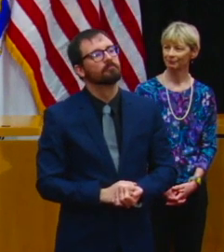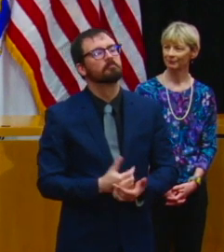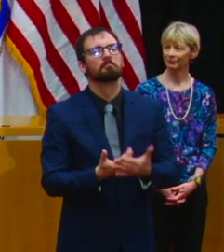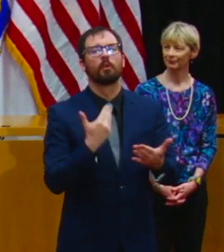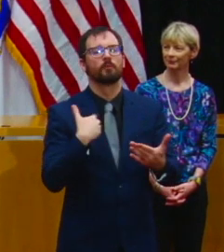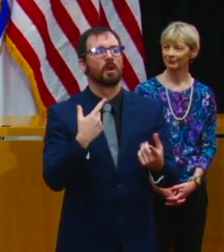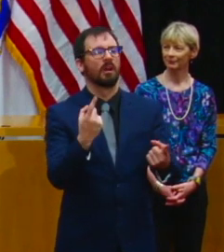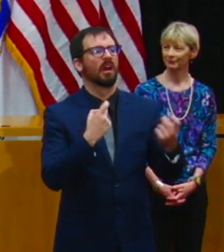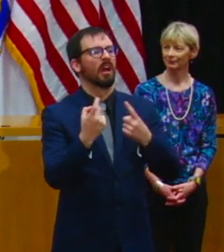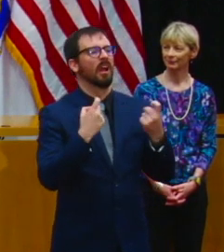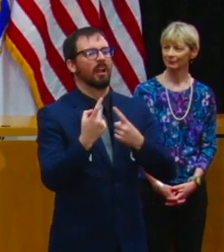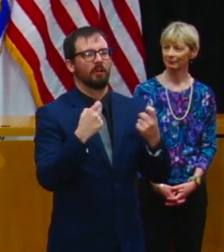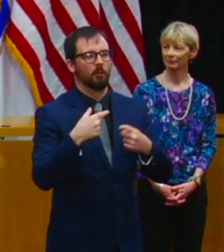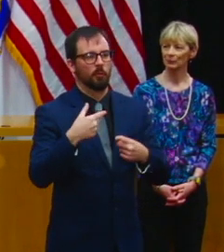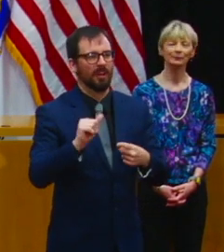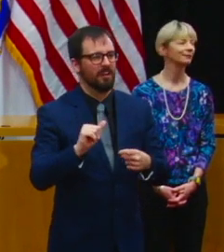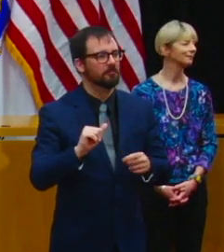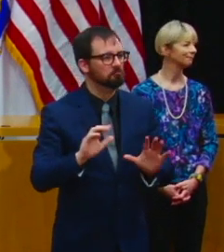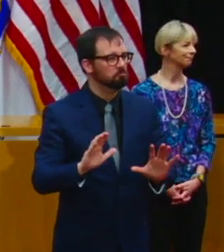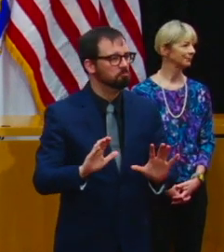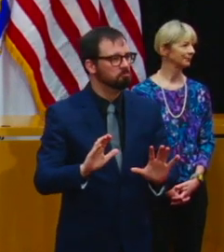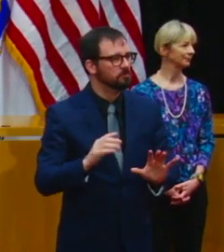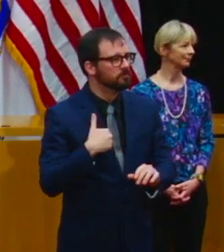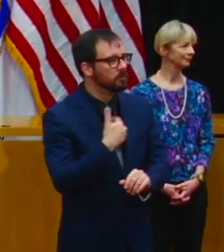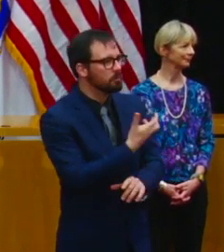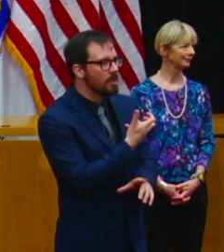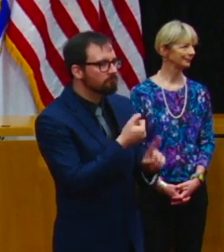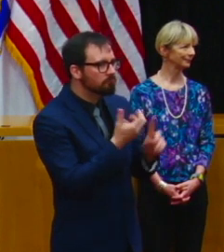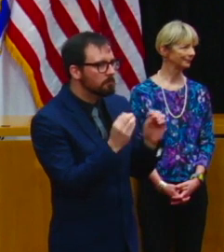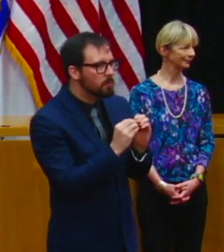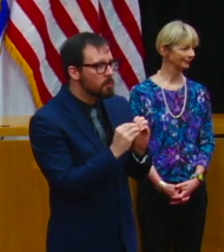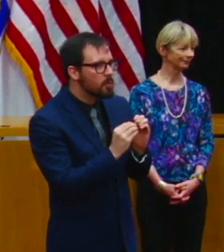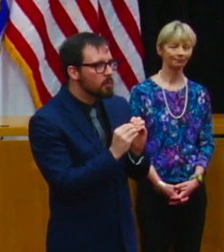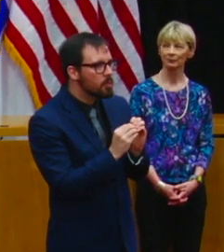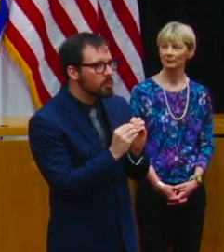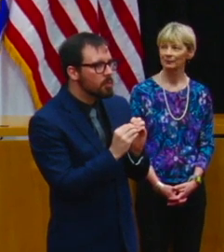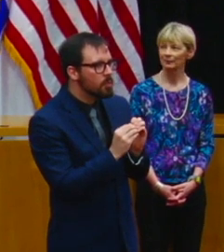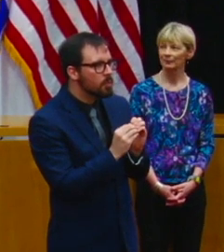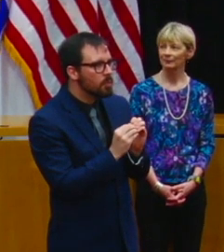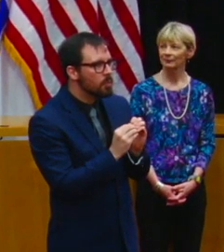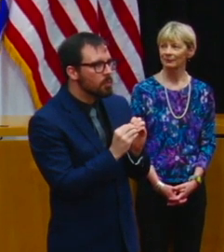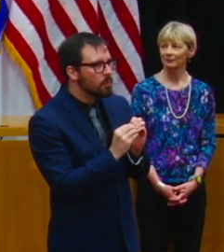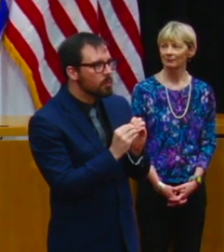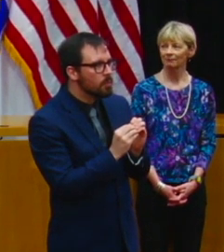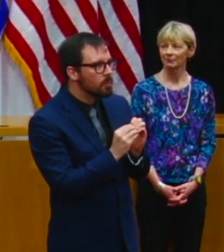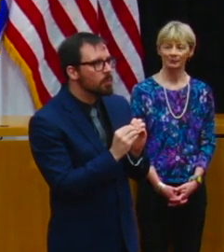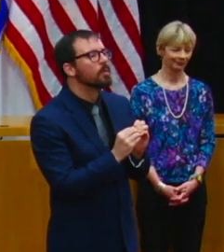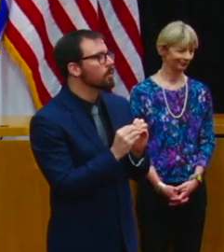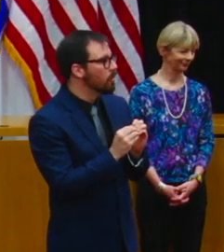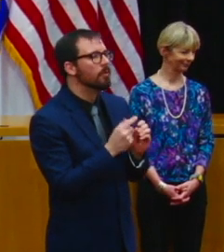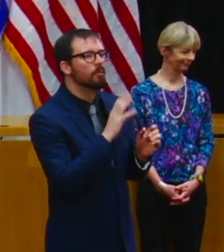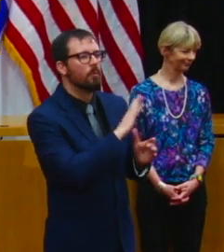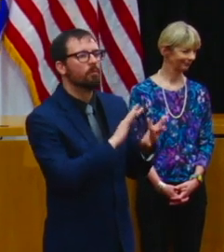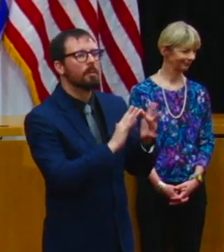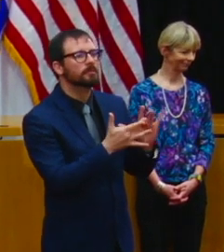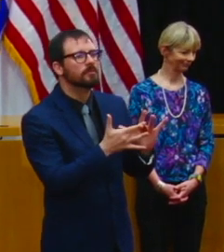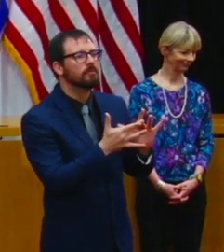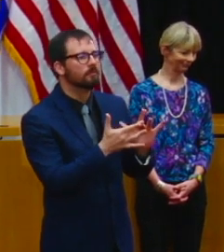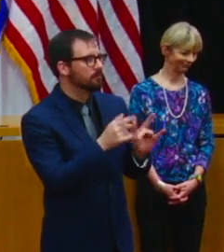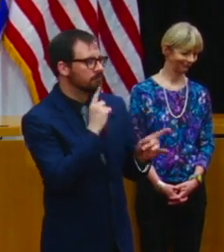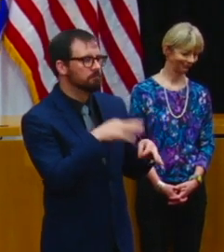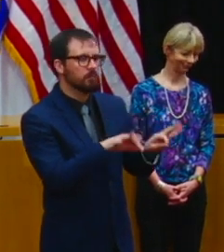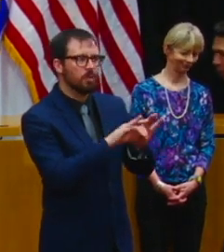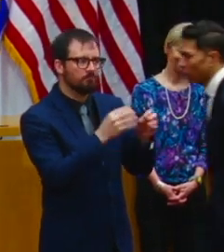and how that factors into the way you improve the quality of the way the system operates? Because I think that would be important for people to hear.